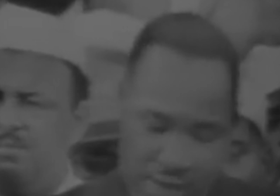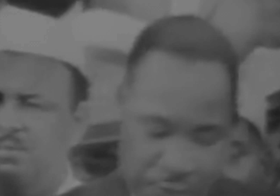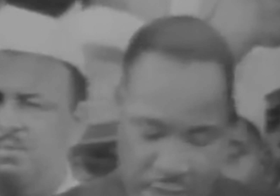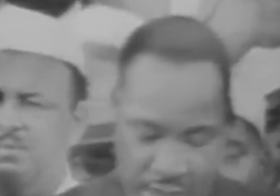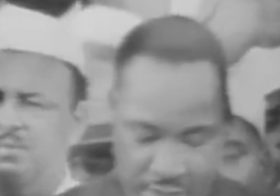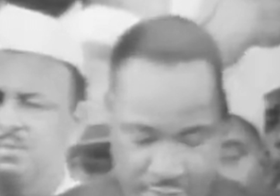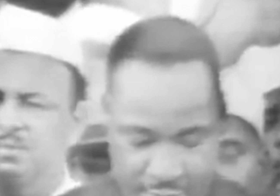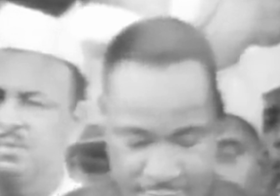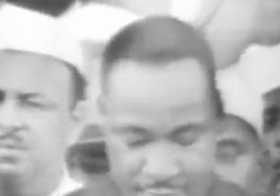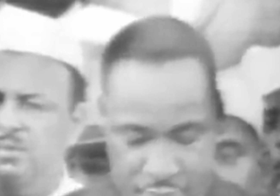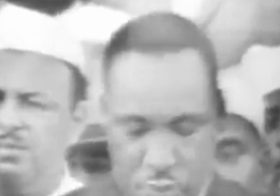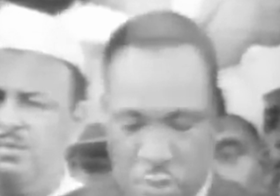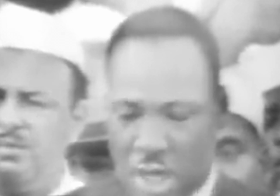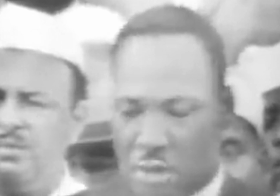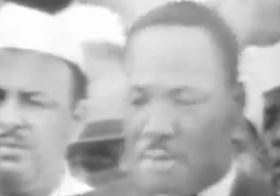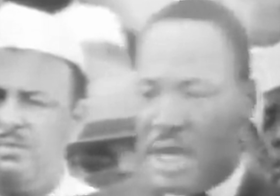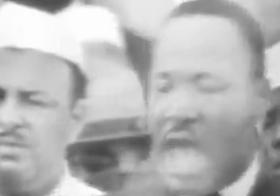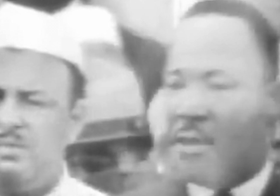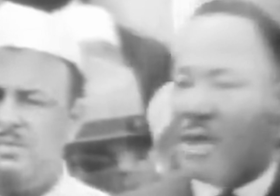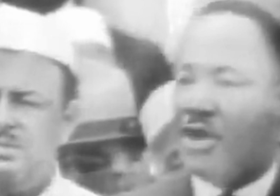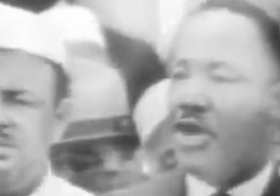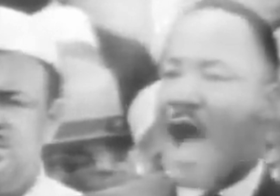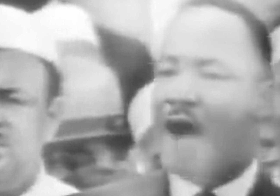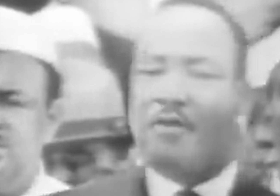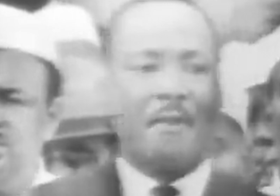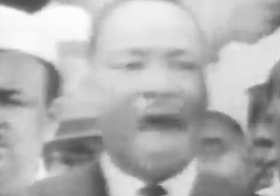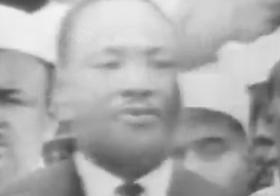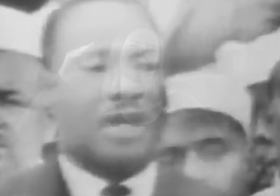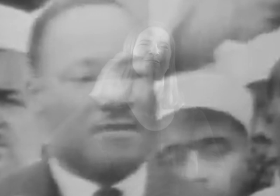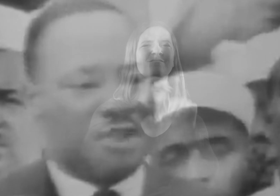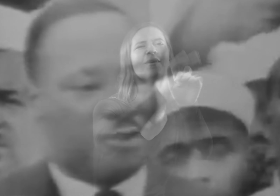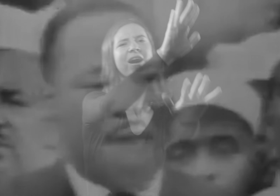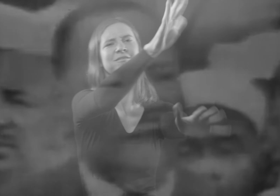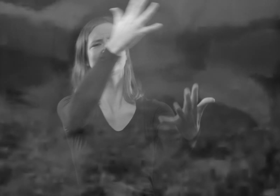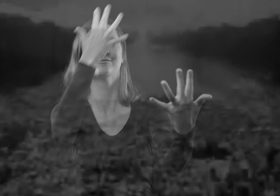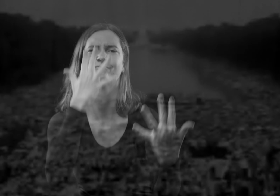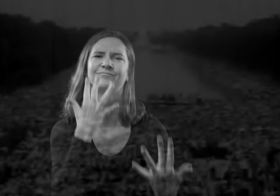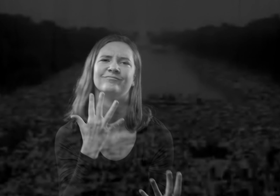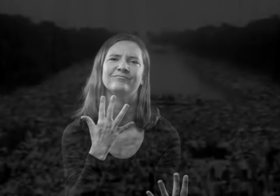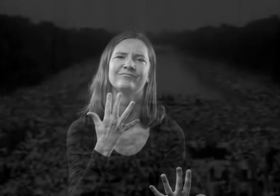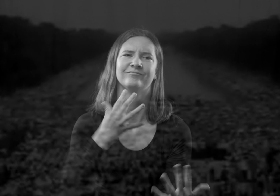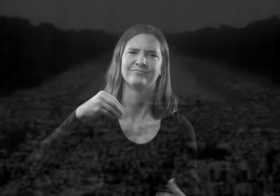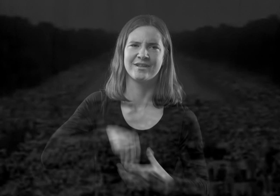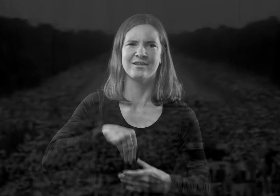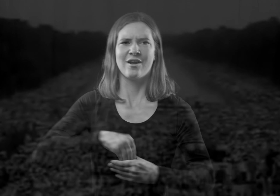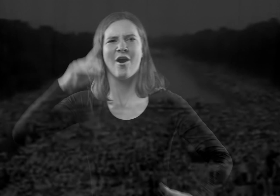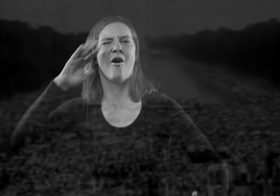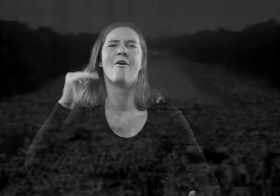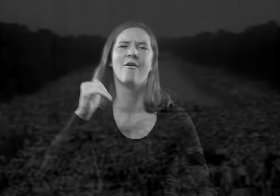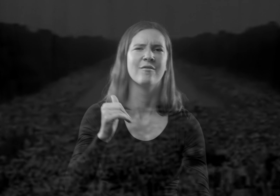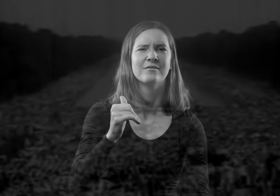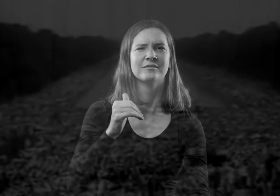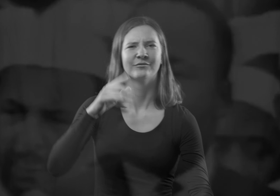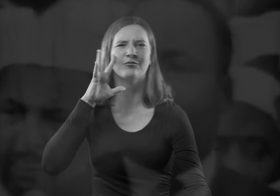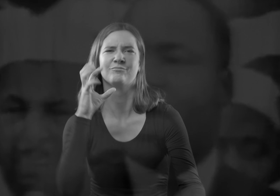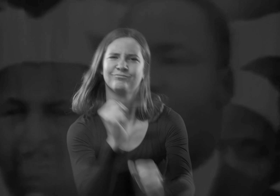with this faith, we will be able to hew out of the mountain of despair a stone of hope. With this